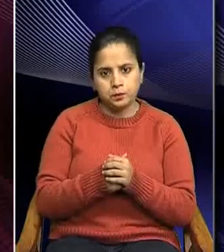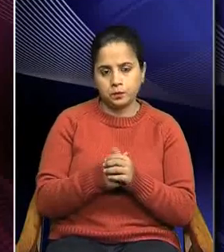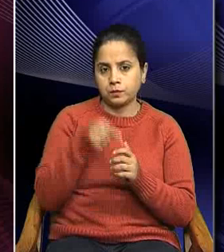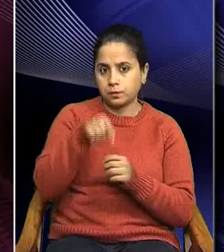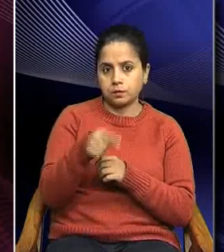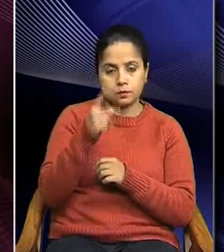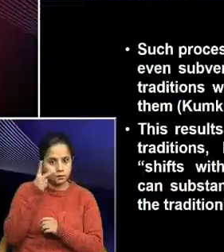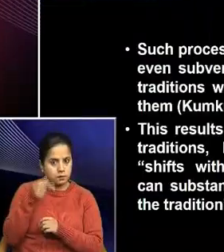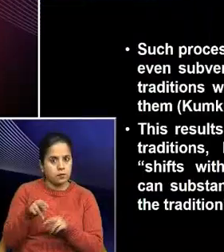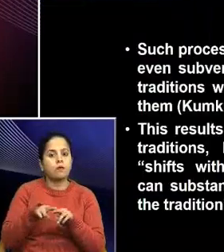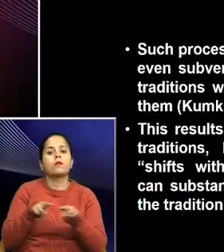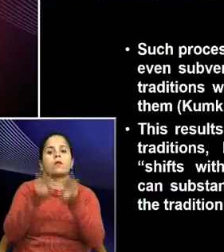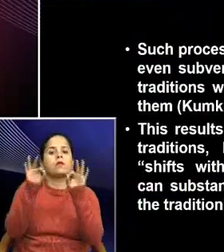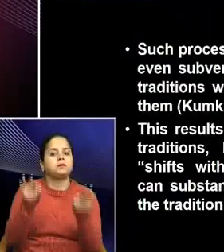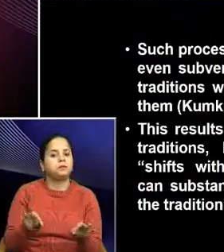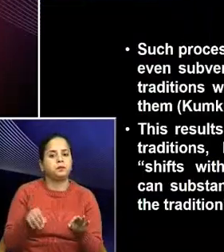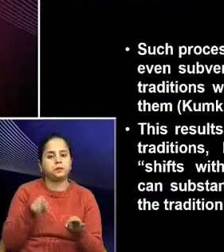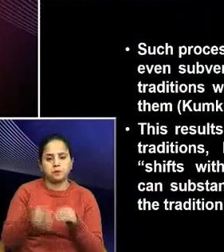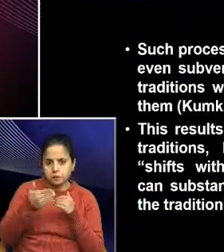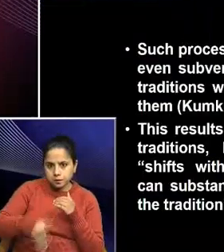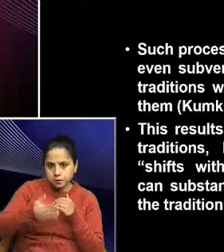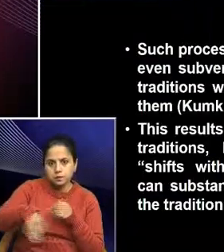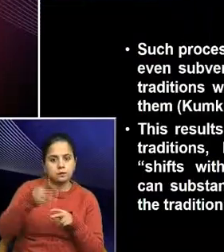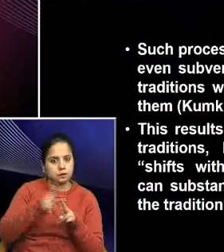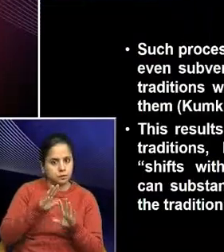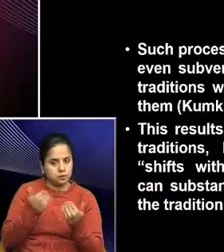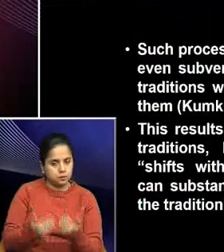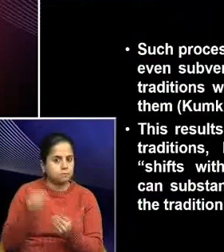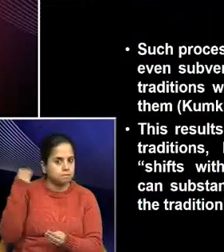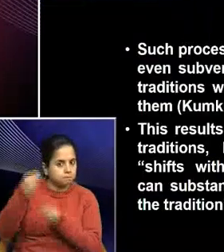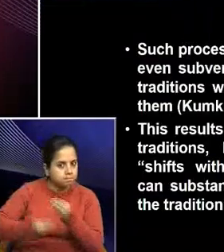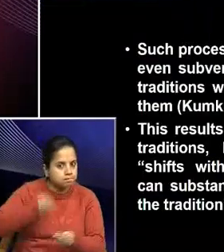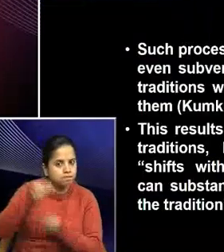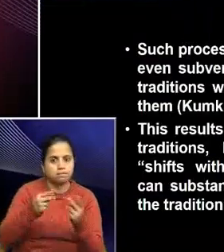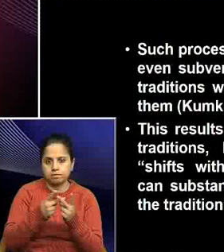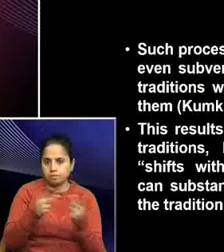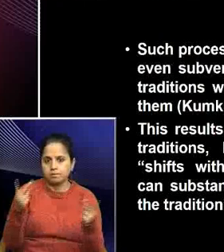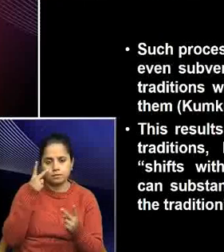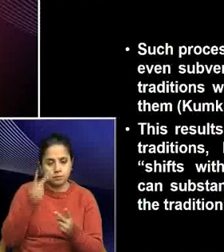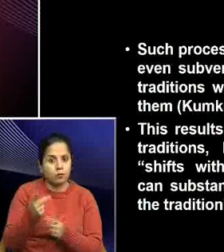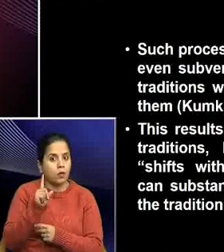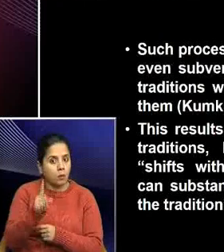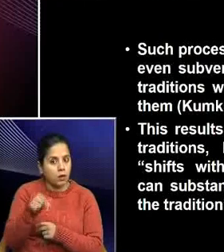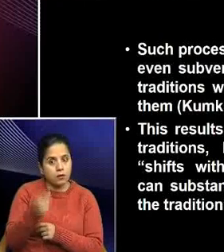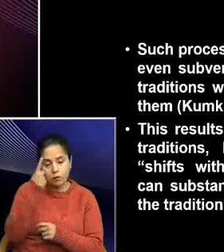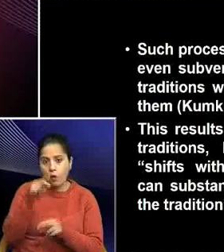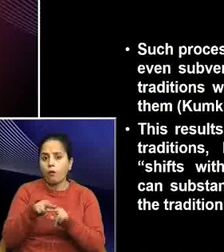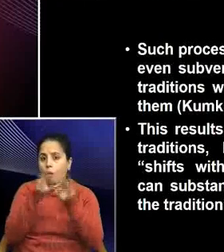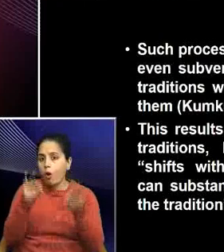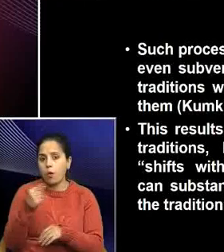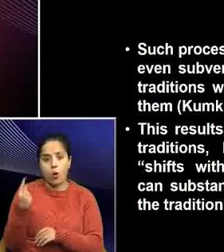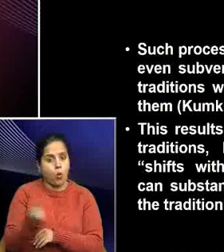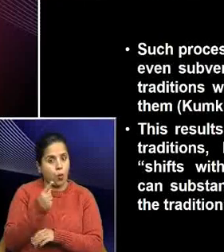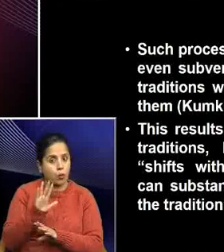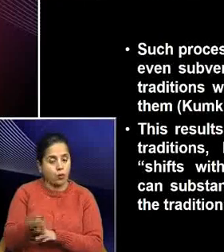is formal continuance of traditions, but it is only formal